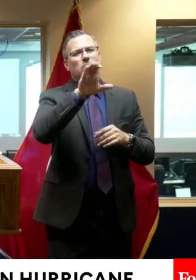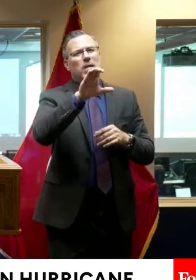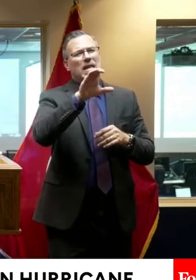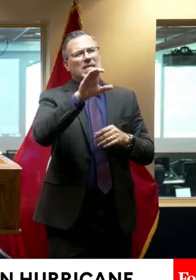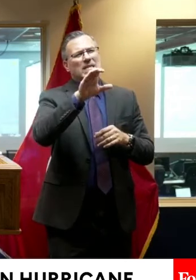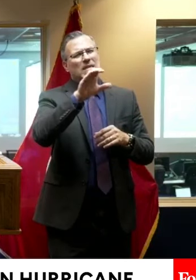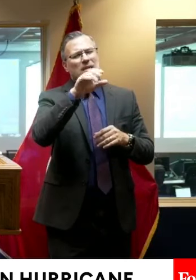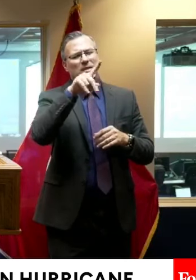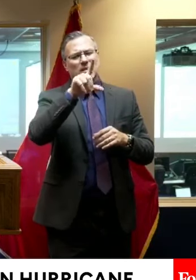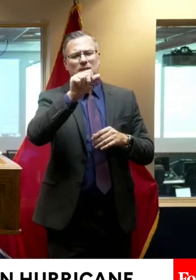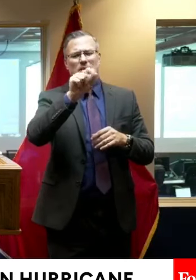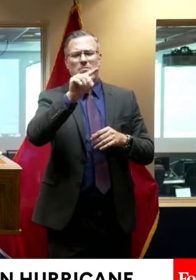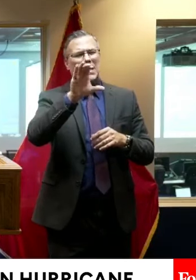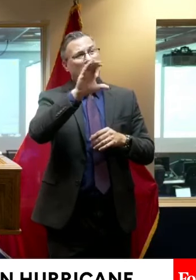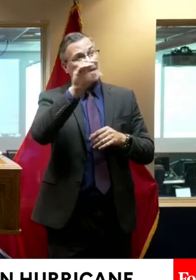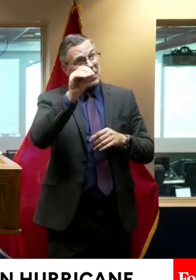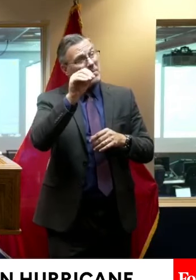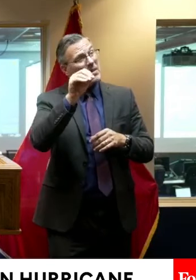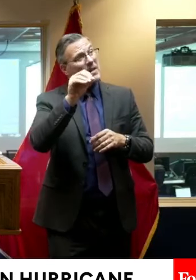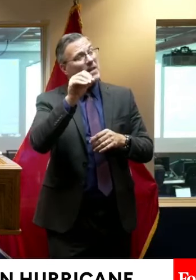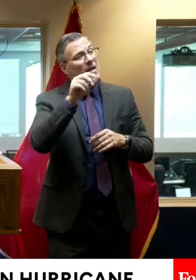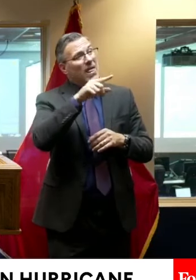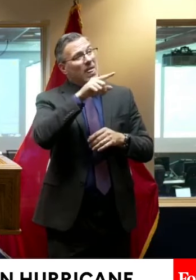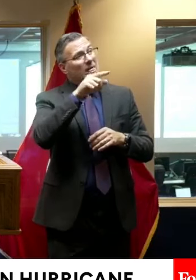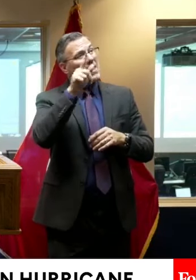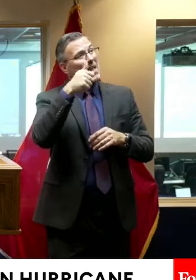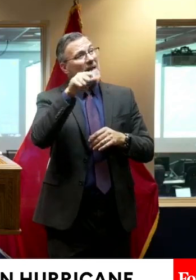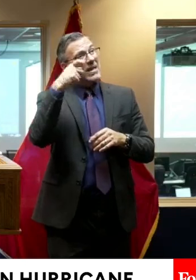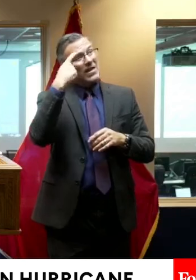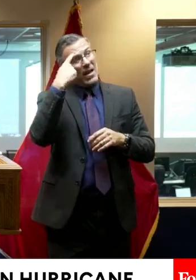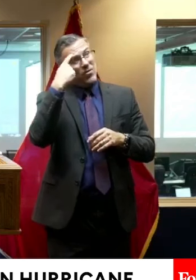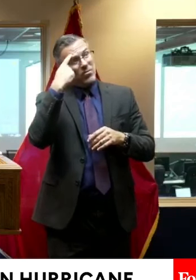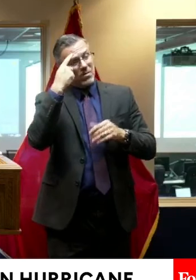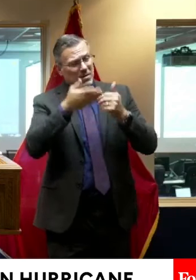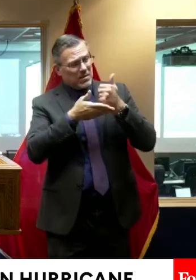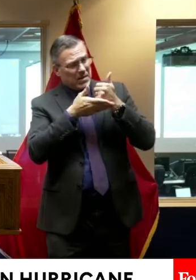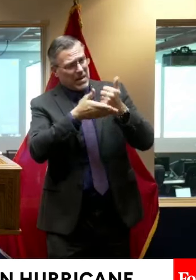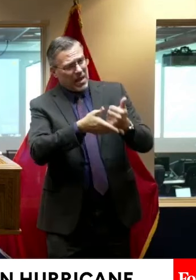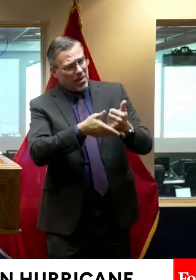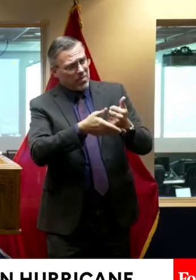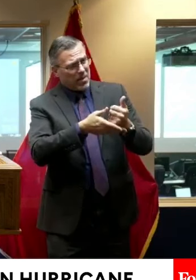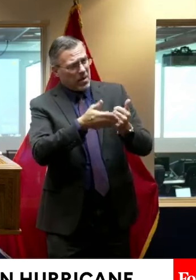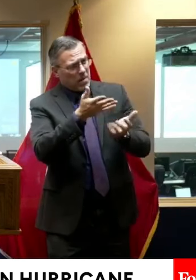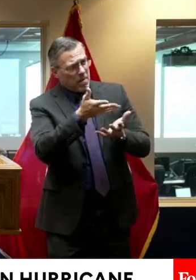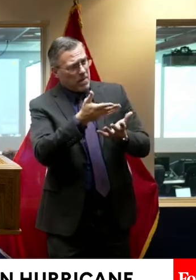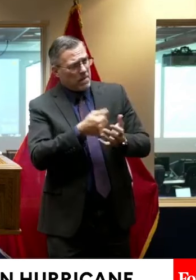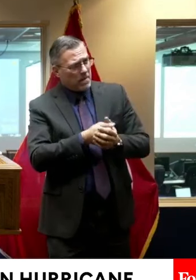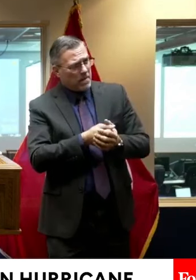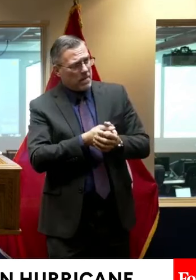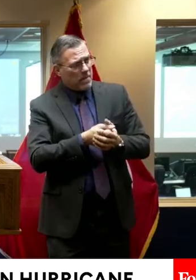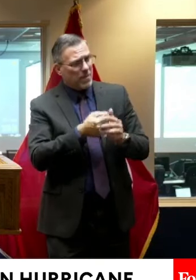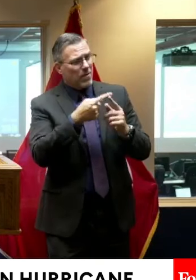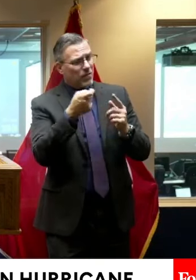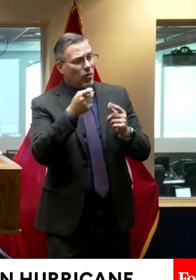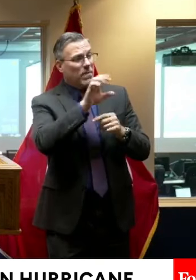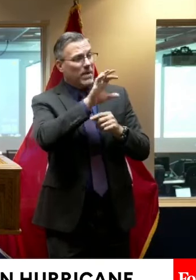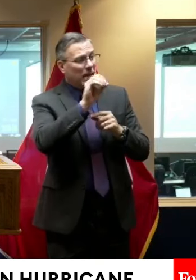plastic company, are they receiving any help from the government or from the company? Well, first of all,